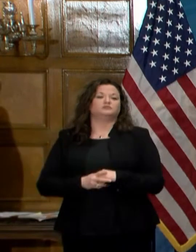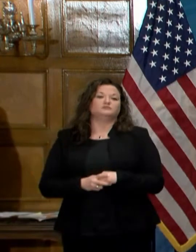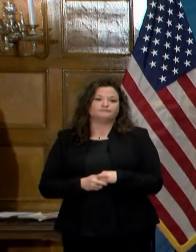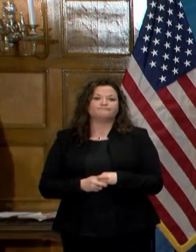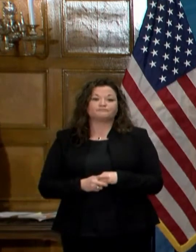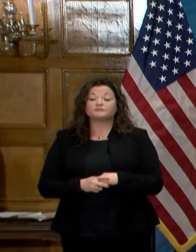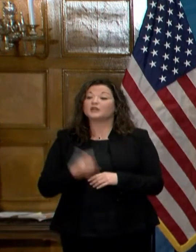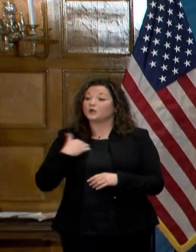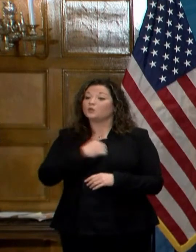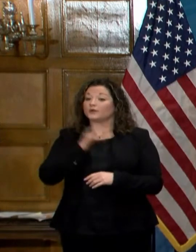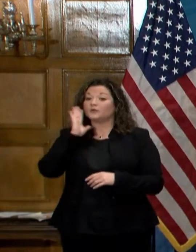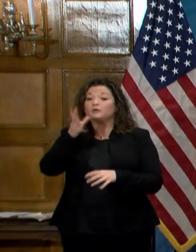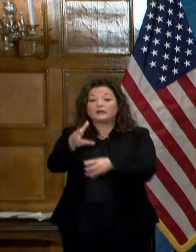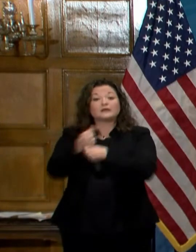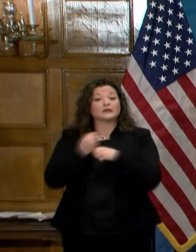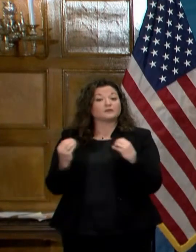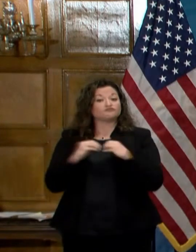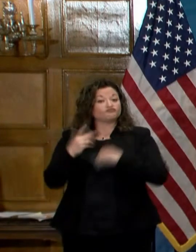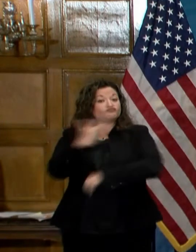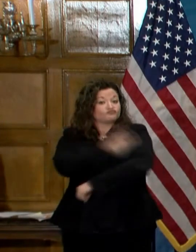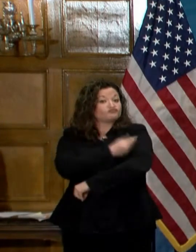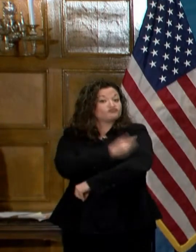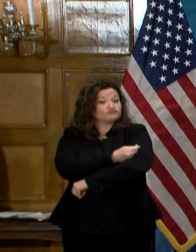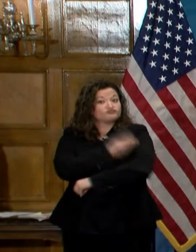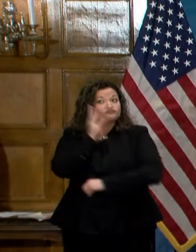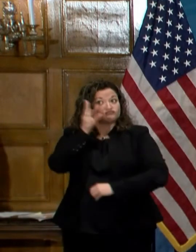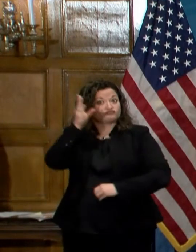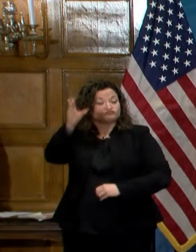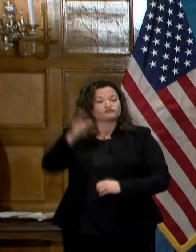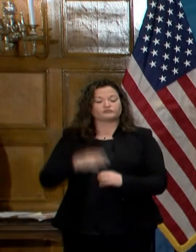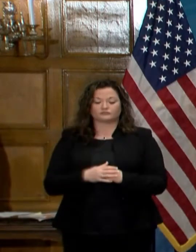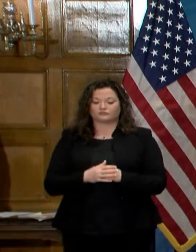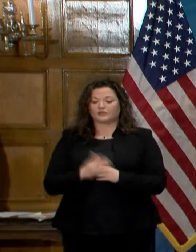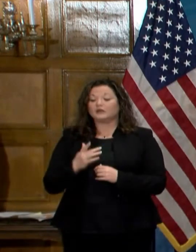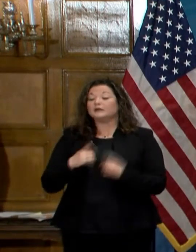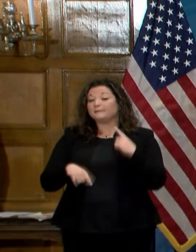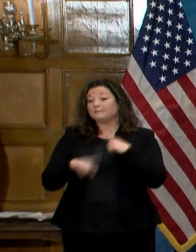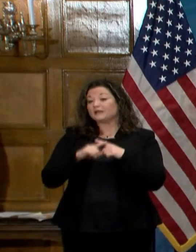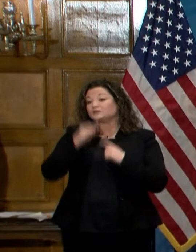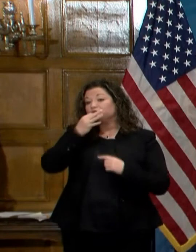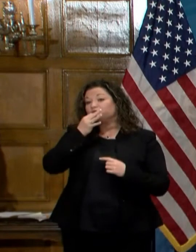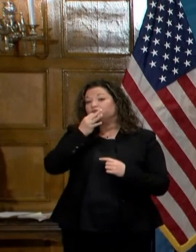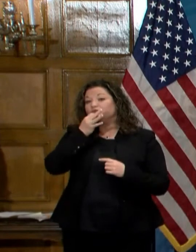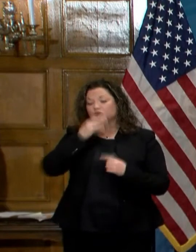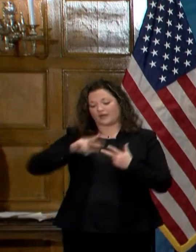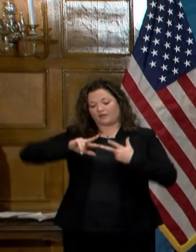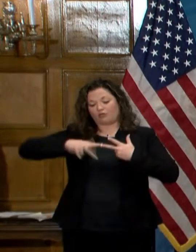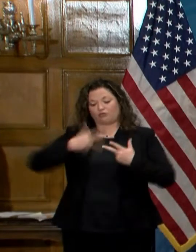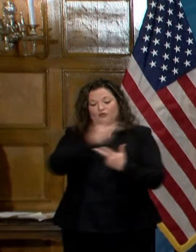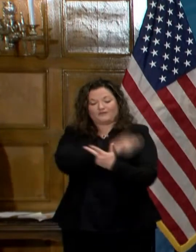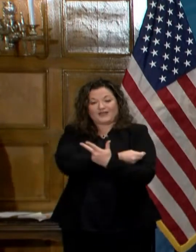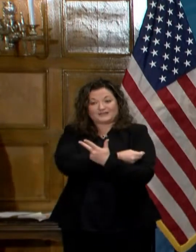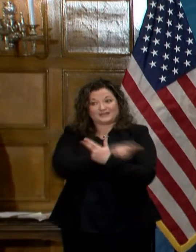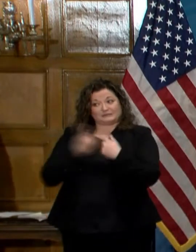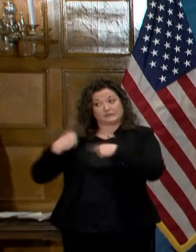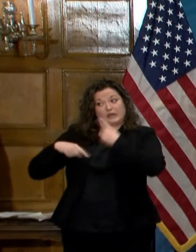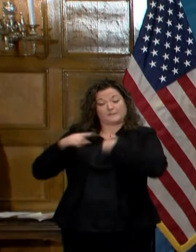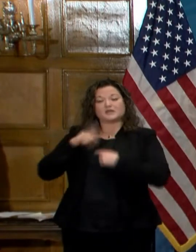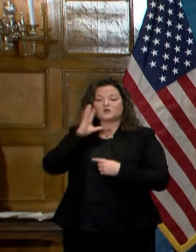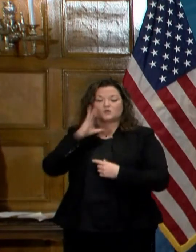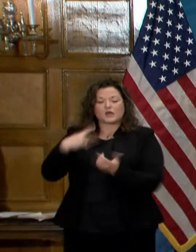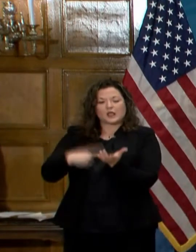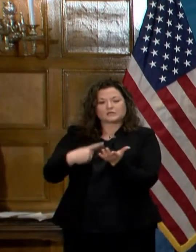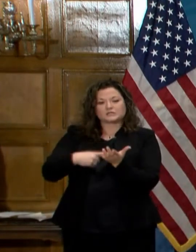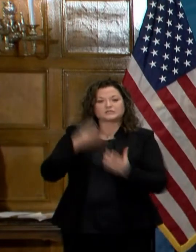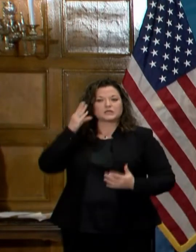vaccine in the future. There is a third vaccine that is on the horizon. And will be discussed in the near future at